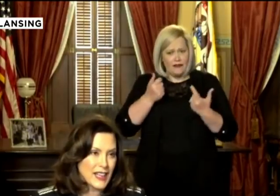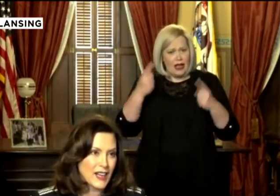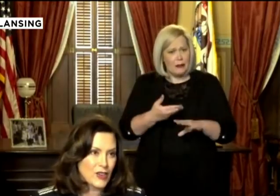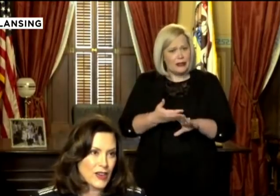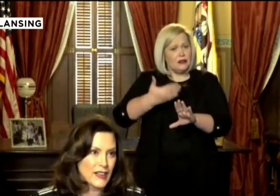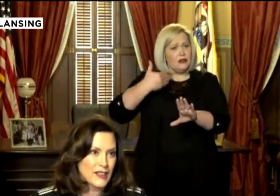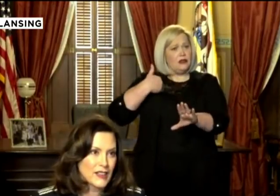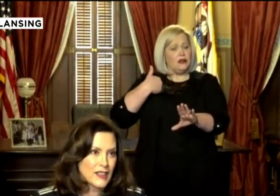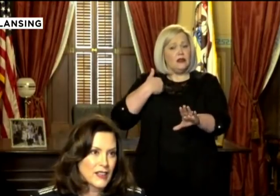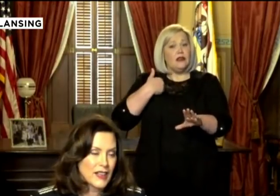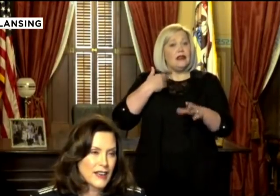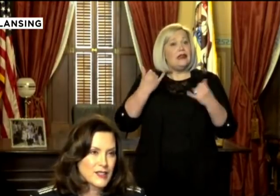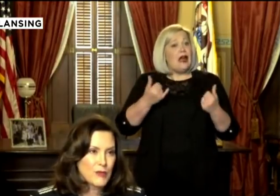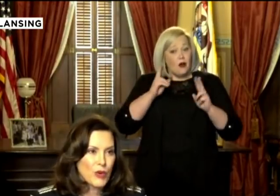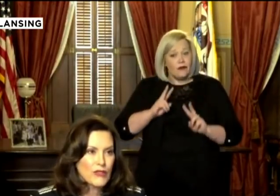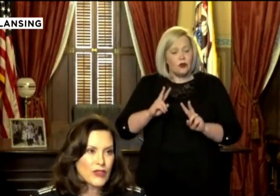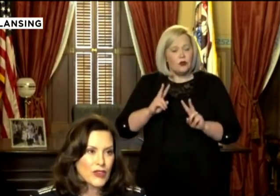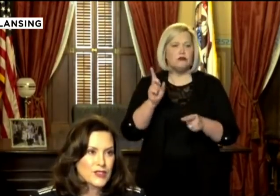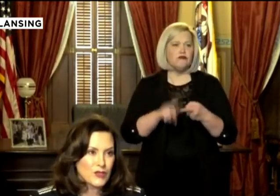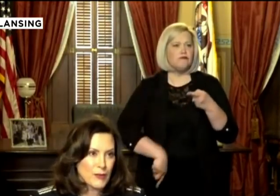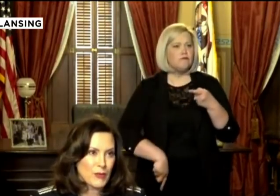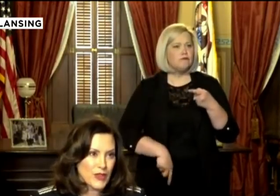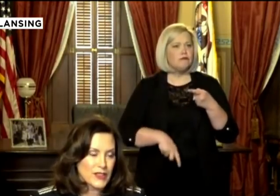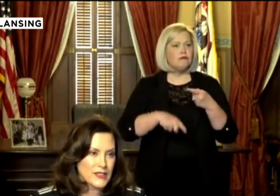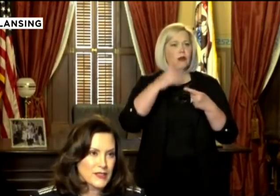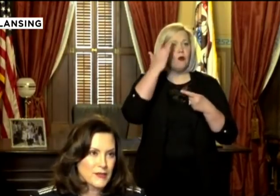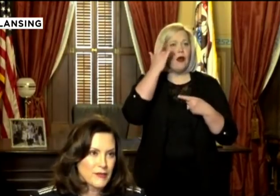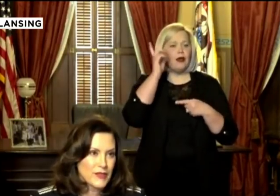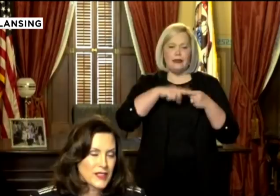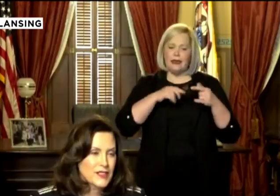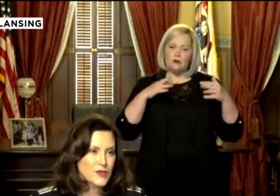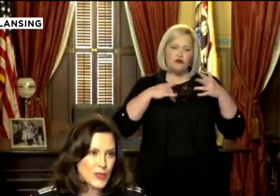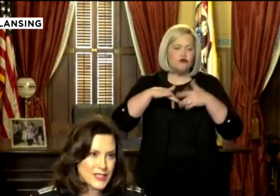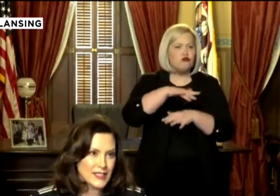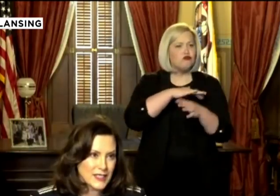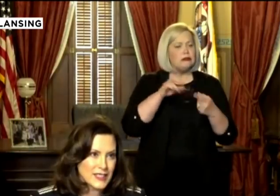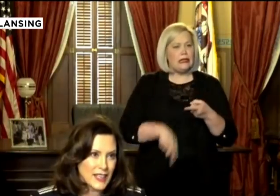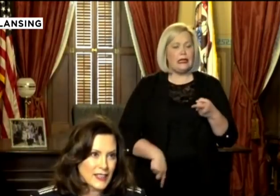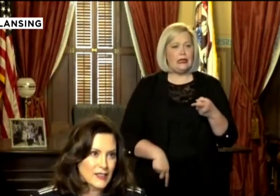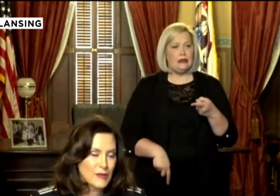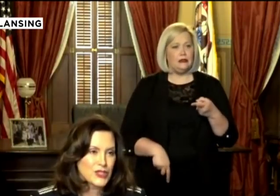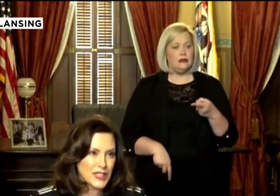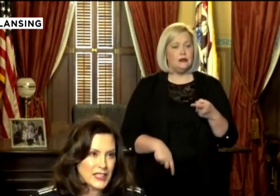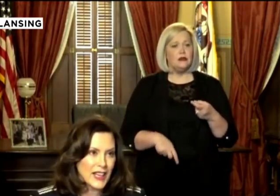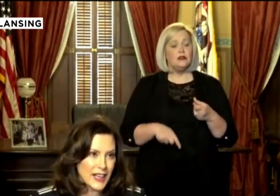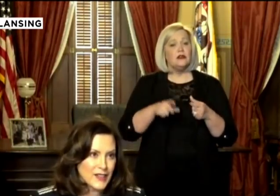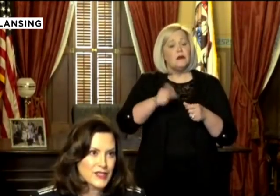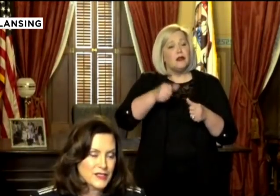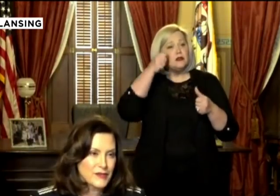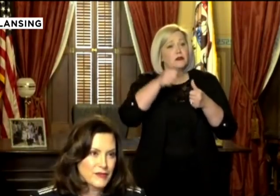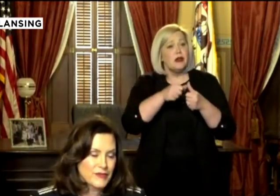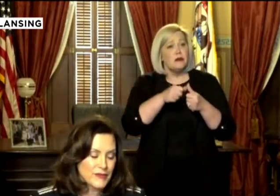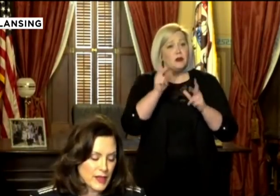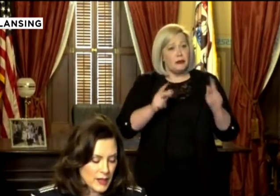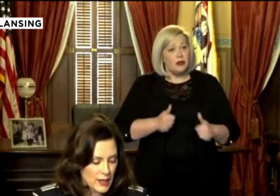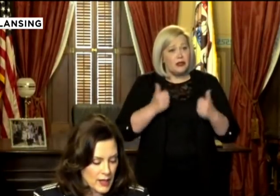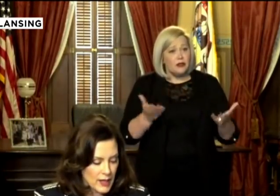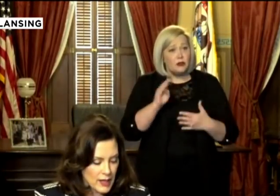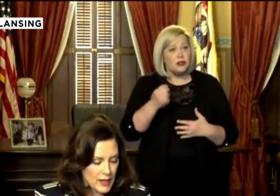because we can't congregate. And it's important for us to remember this. This is what's at stake, Michigan lives.